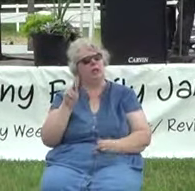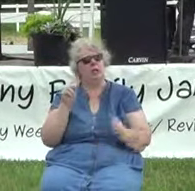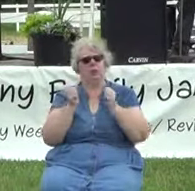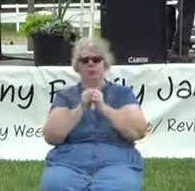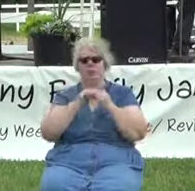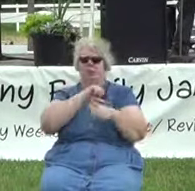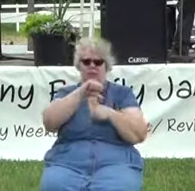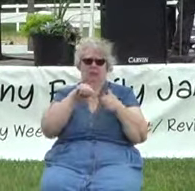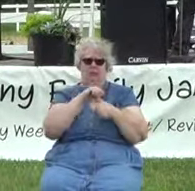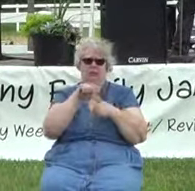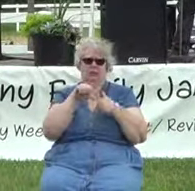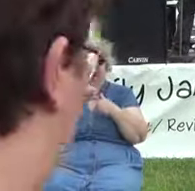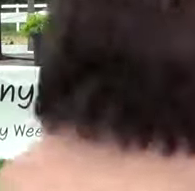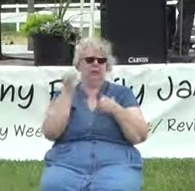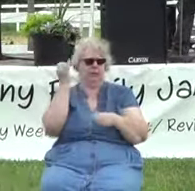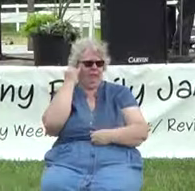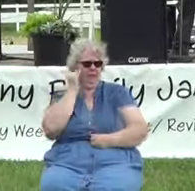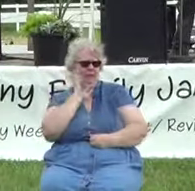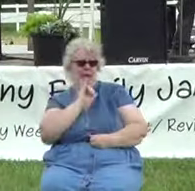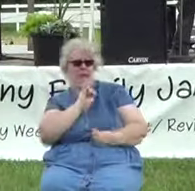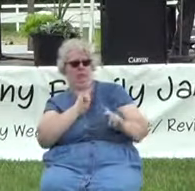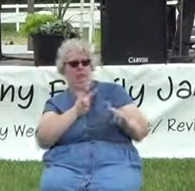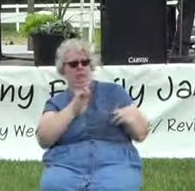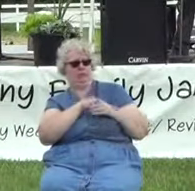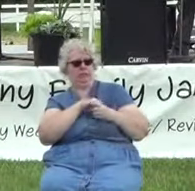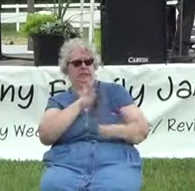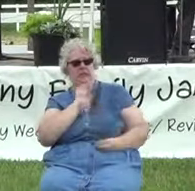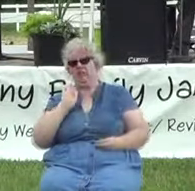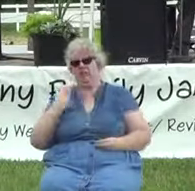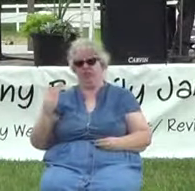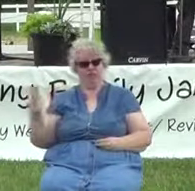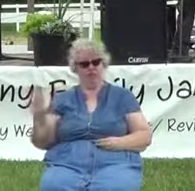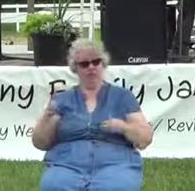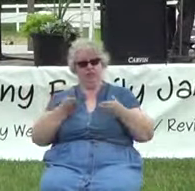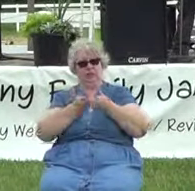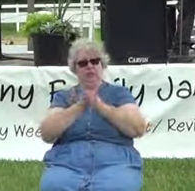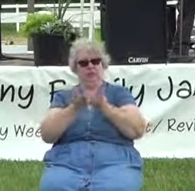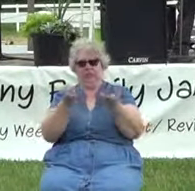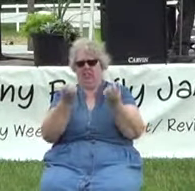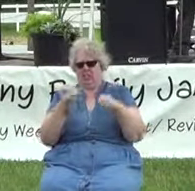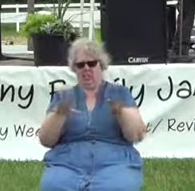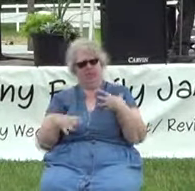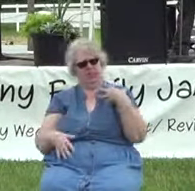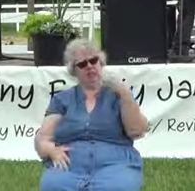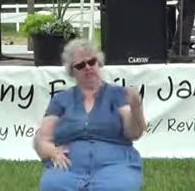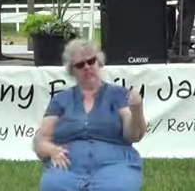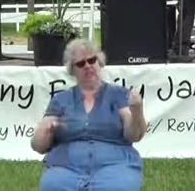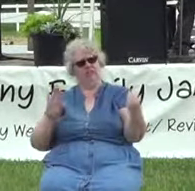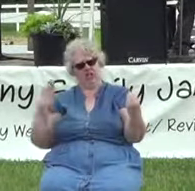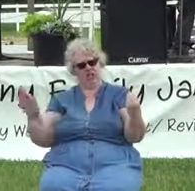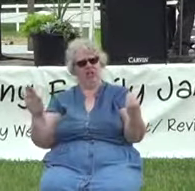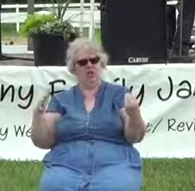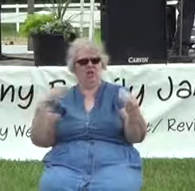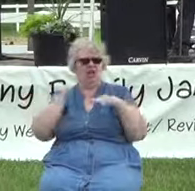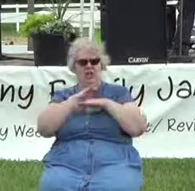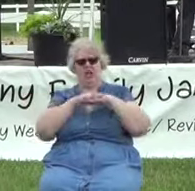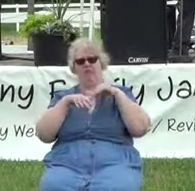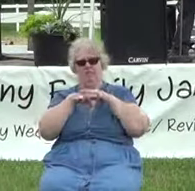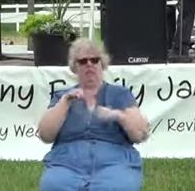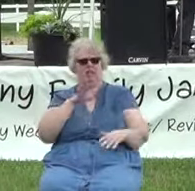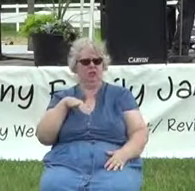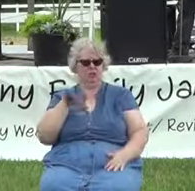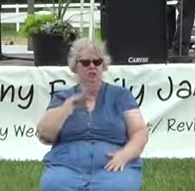that fellow's in their ship. Right. Because they don't want to leave their comfort zone. And I was thinking about some encounters Jesus had. And I